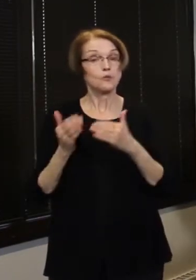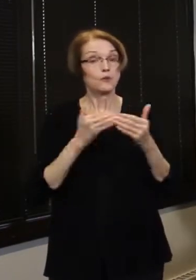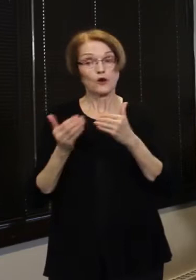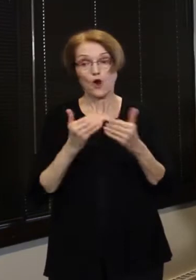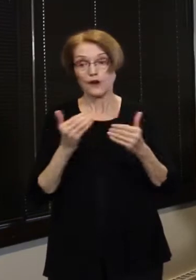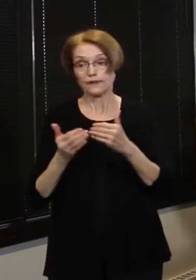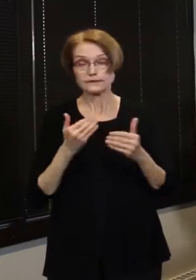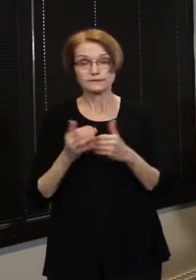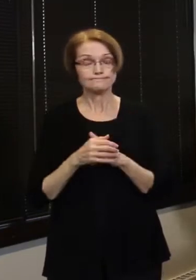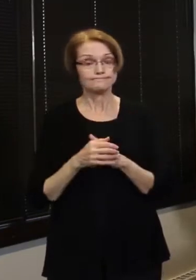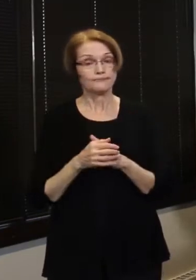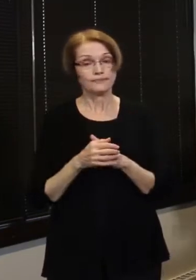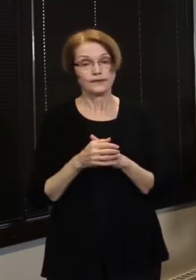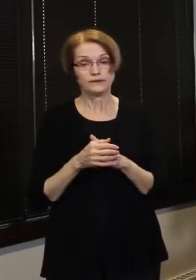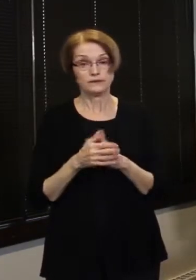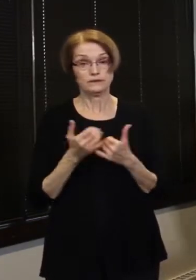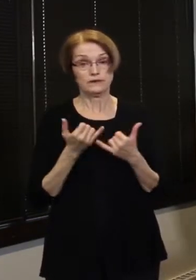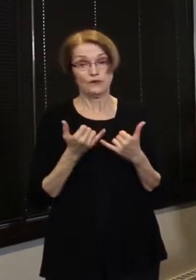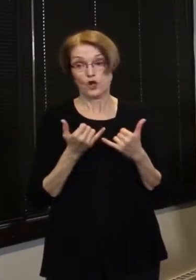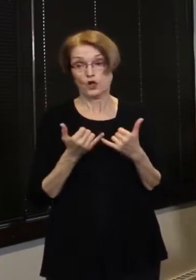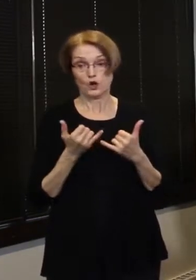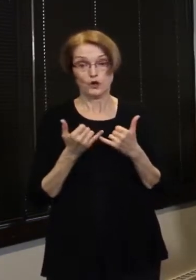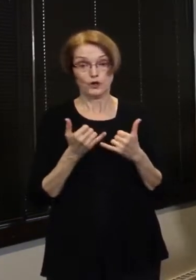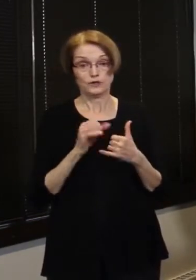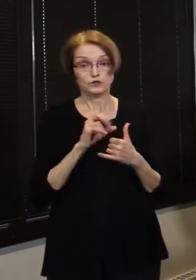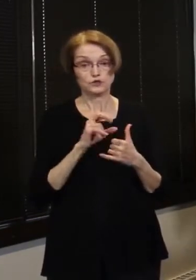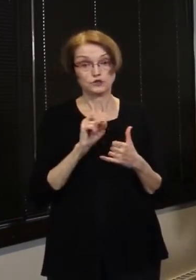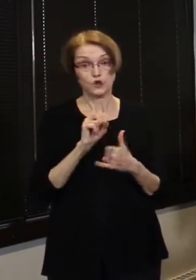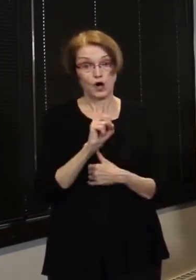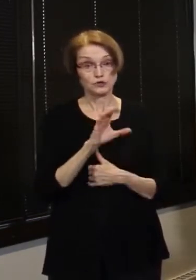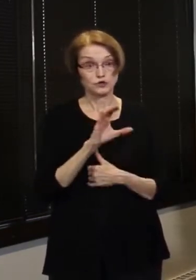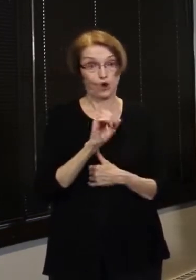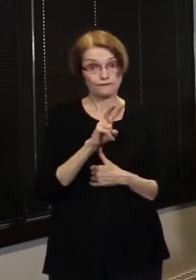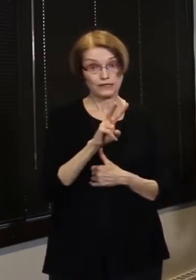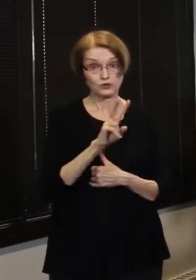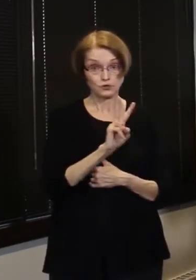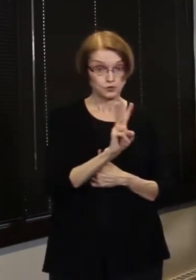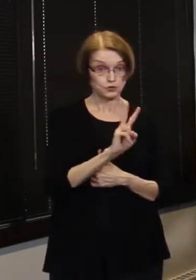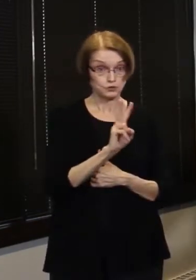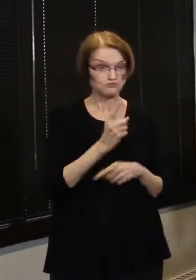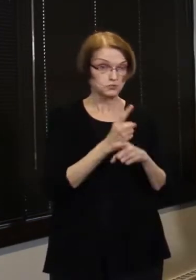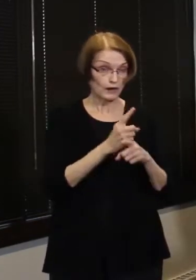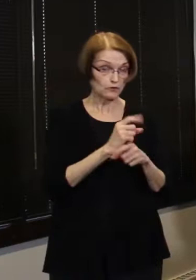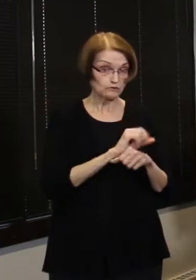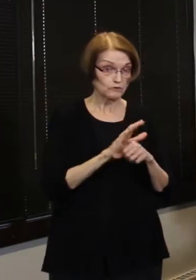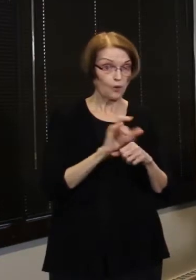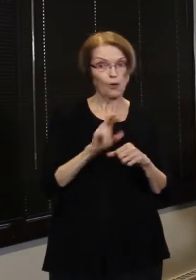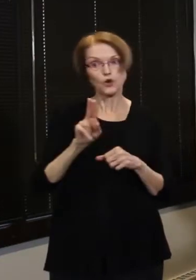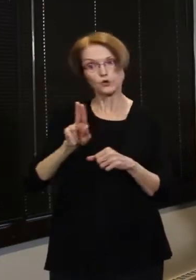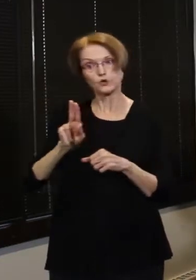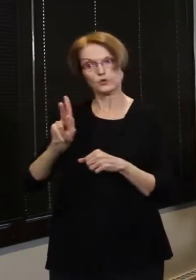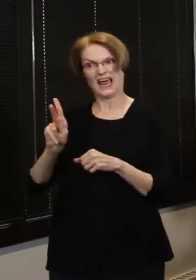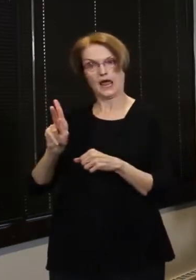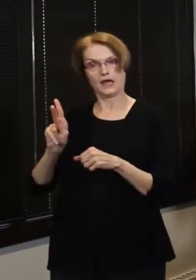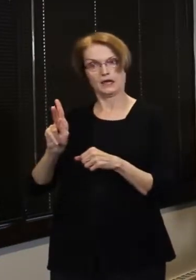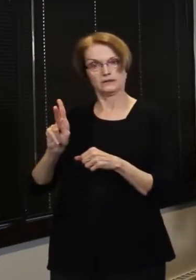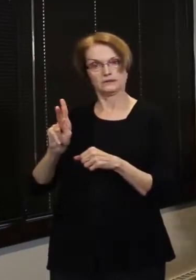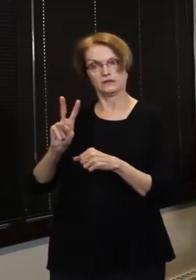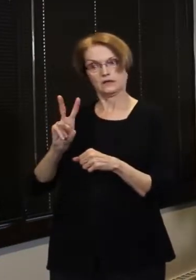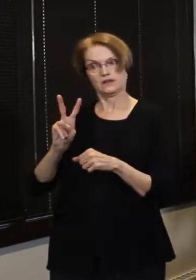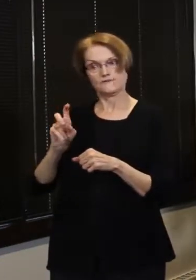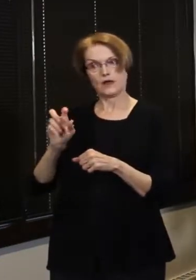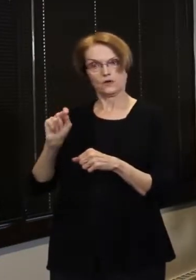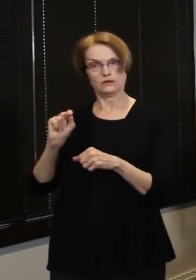of if it is the current SARS-CoV-2 coronavirus or the UK variant, it doesn't really change